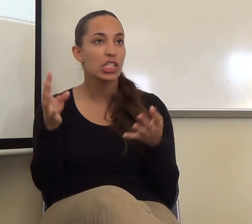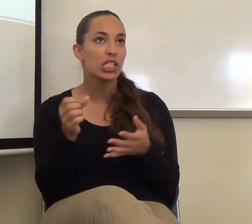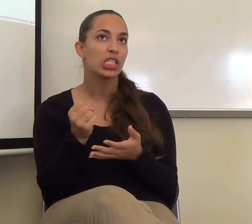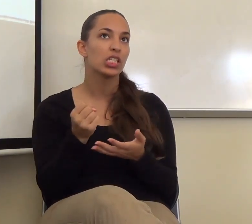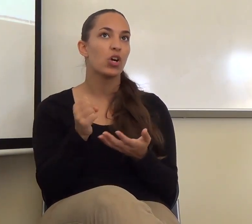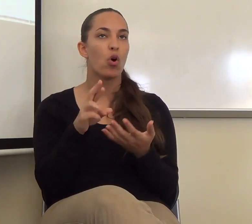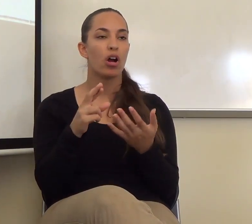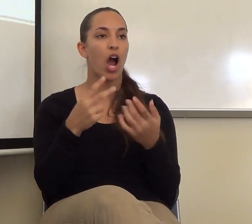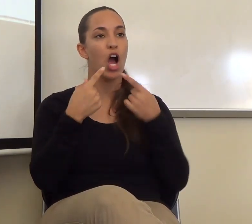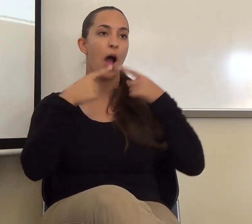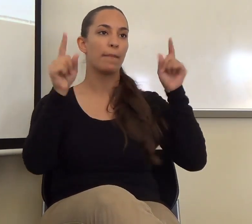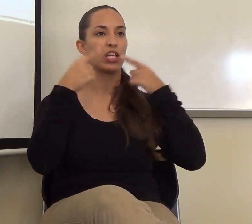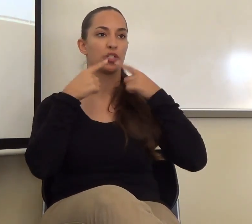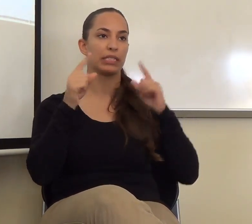accomplishments, okay?